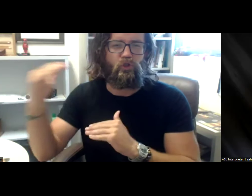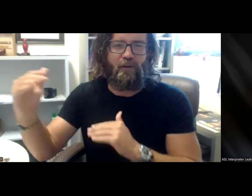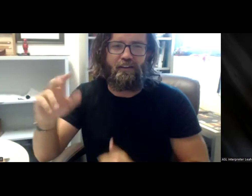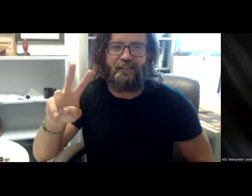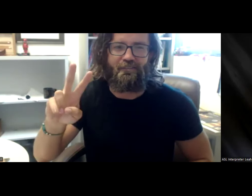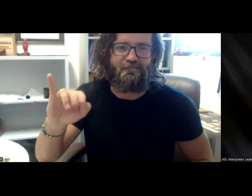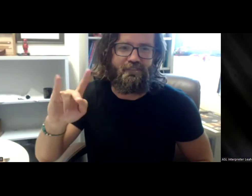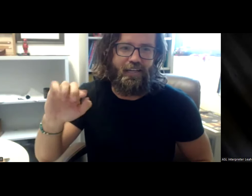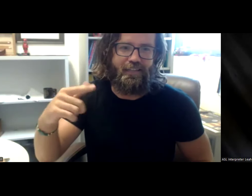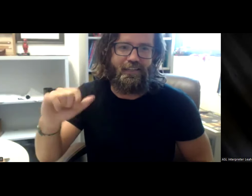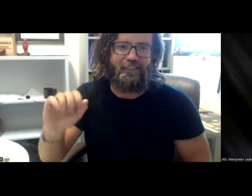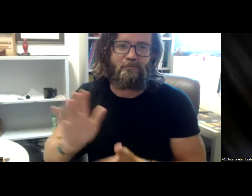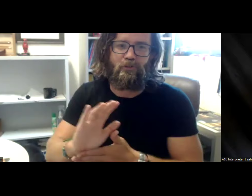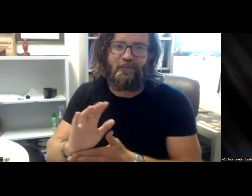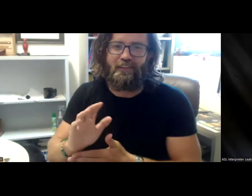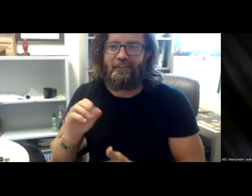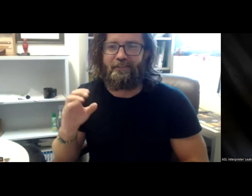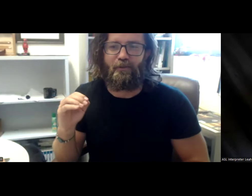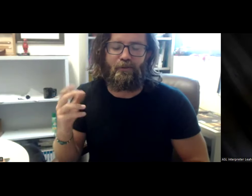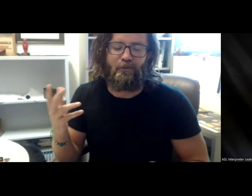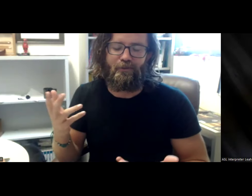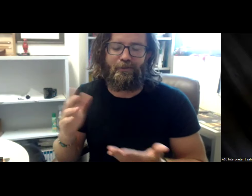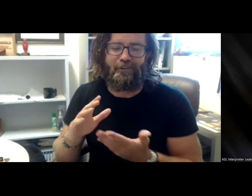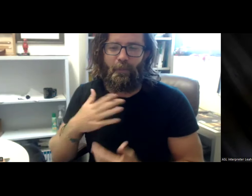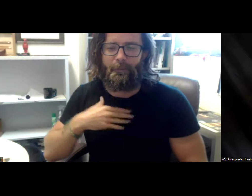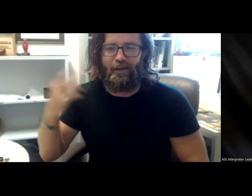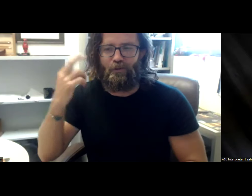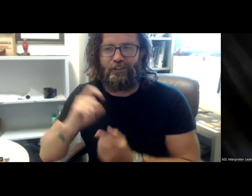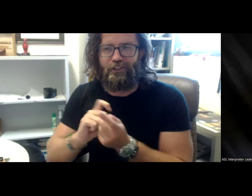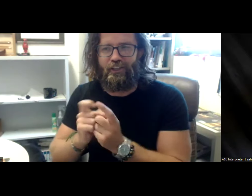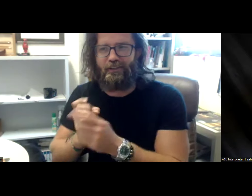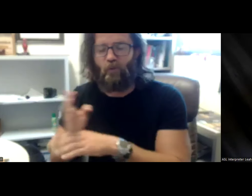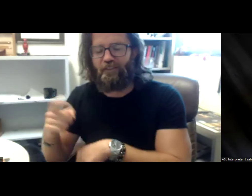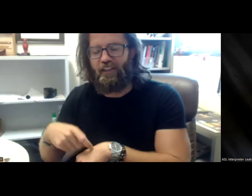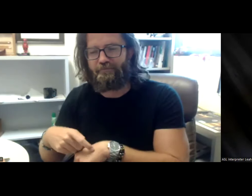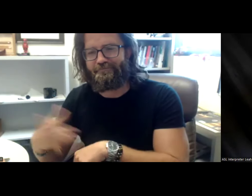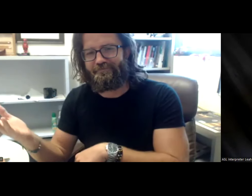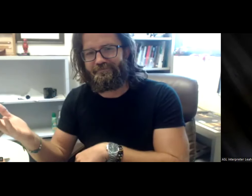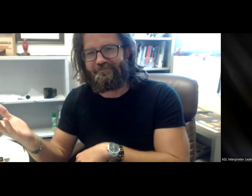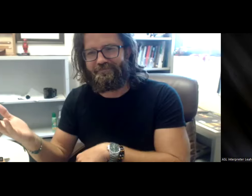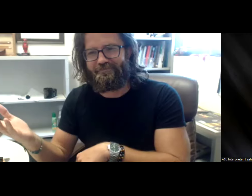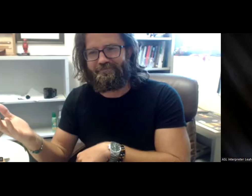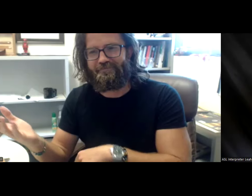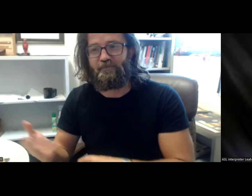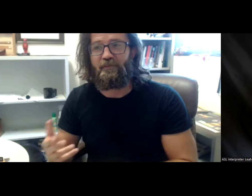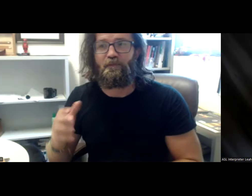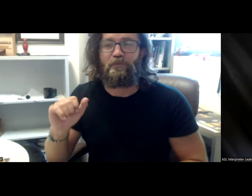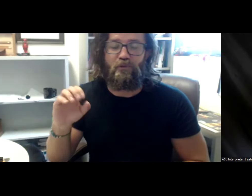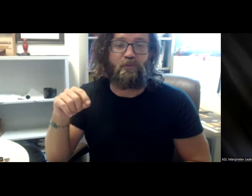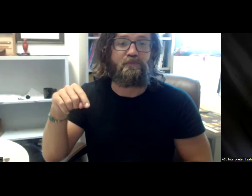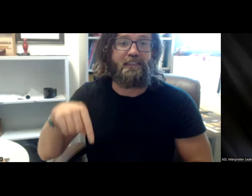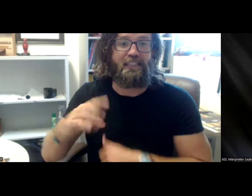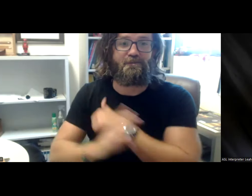and stuff. But I watch too much Vikings movies and shows, so then my original reason has changed